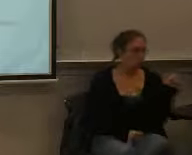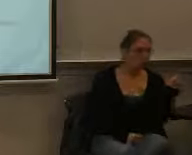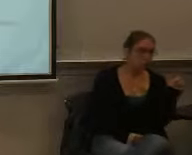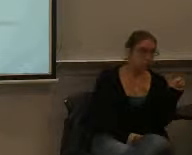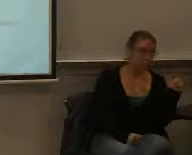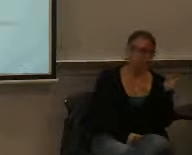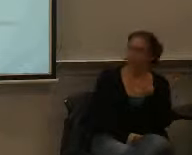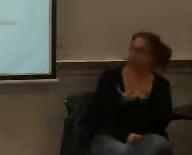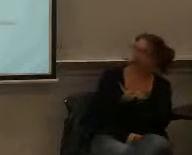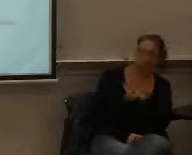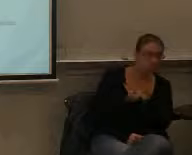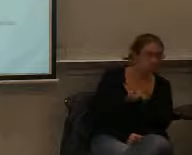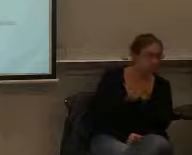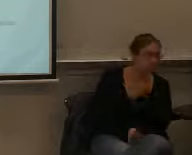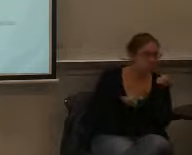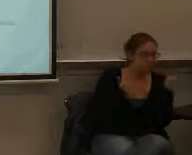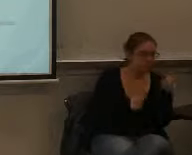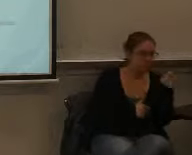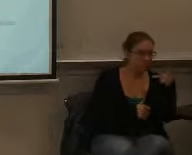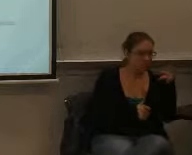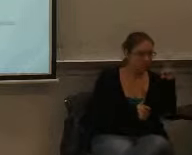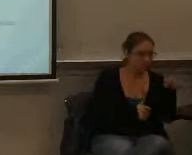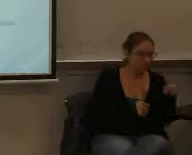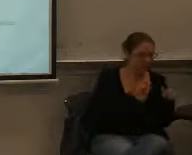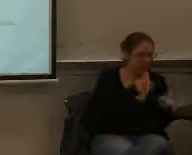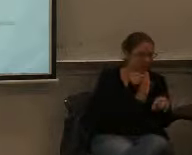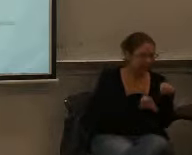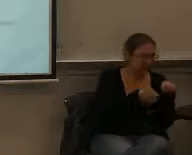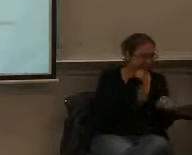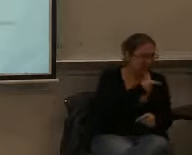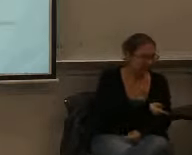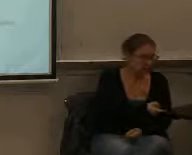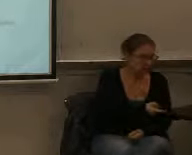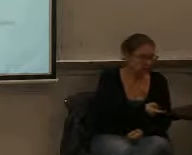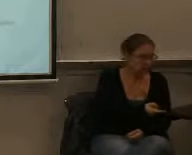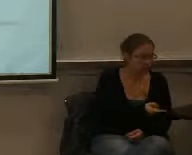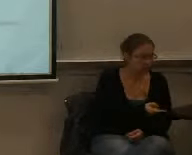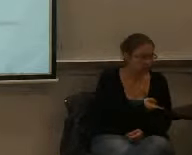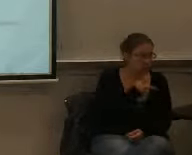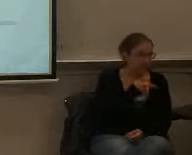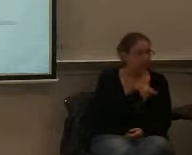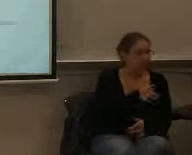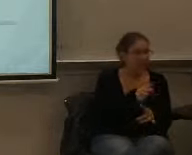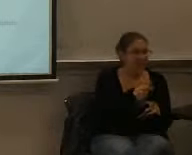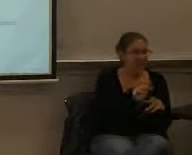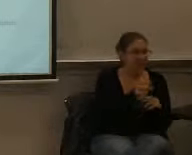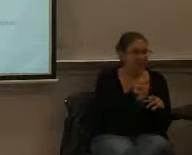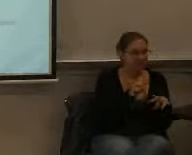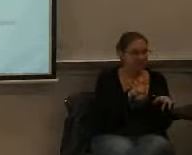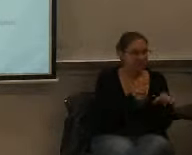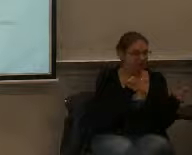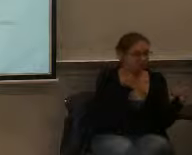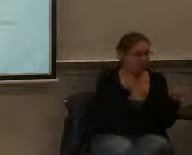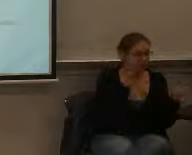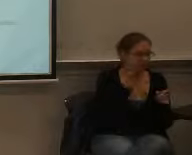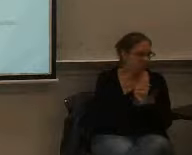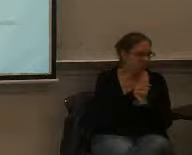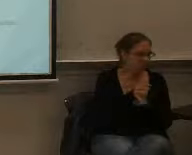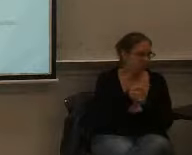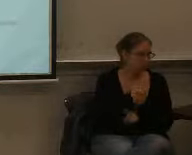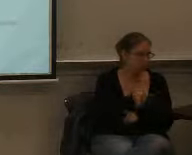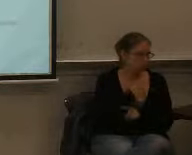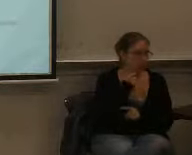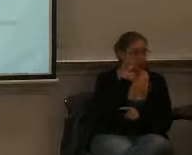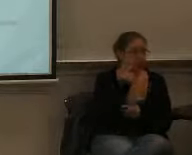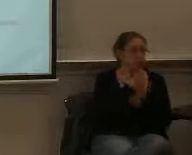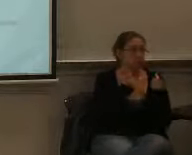one comes in. It's so big and spiny that the fish can't really eat it, and it takes over essentially the population. So we're seeing some